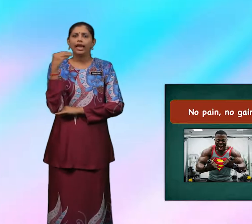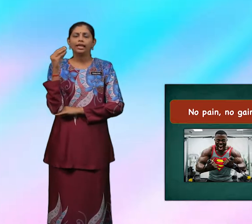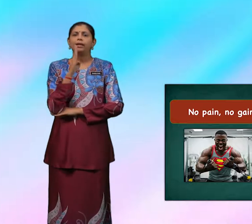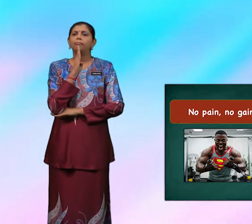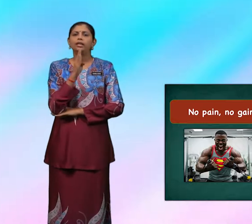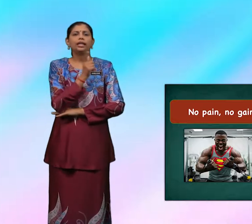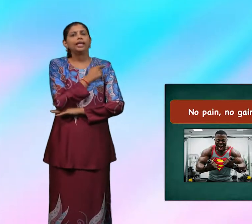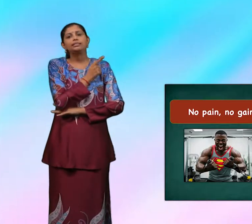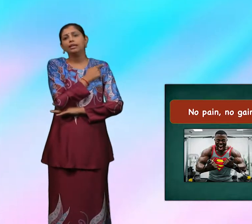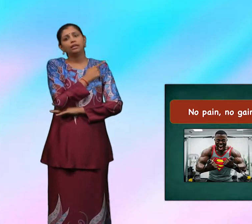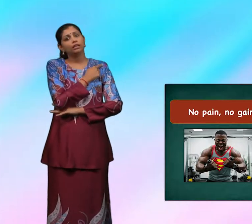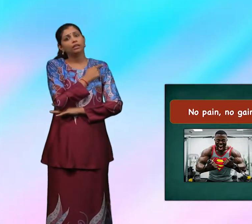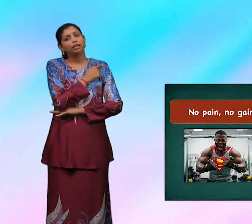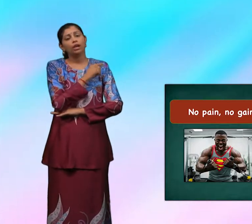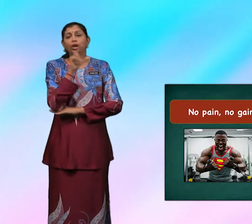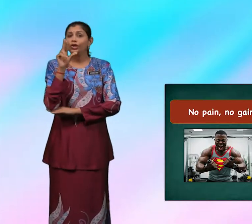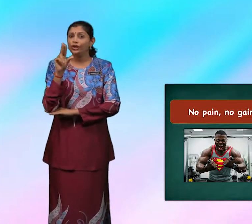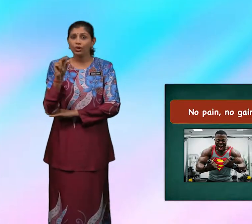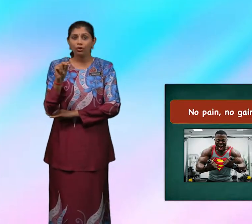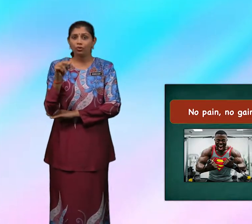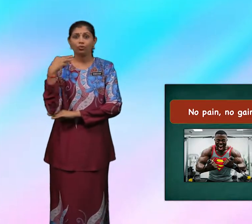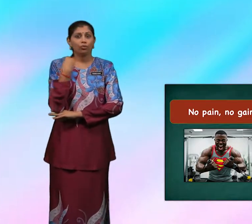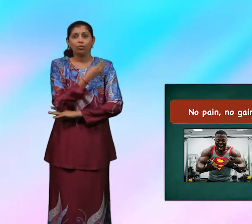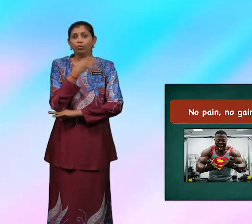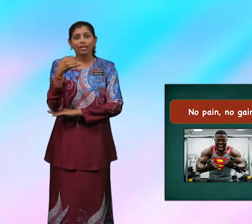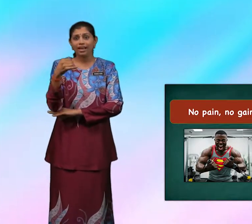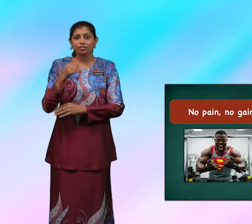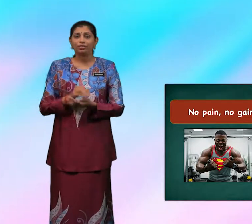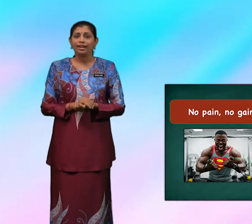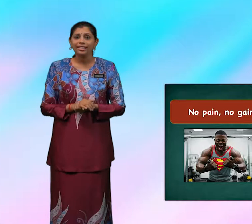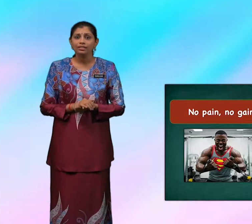and be lazy? No, can't, right?